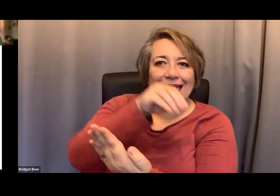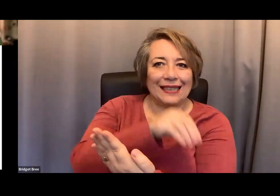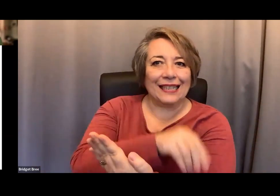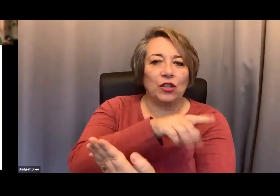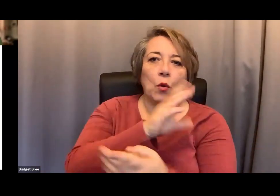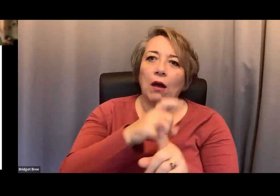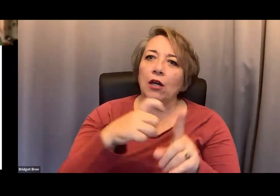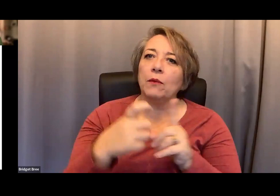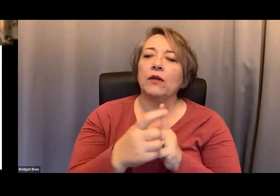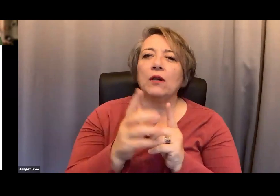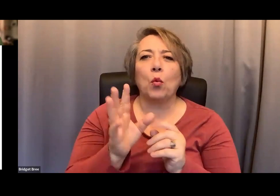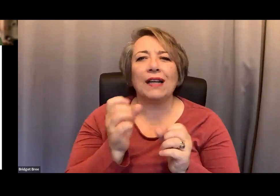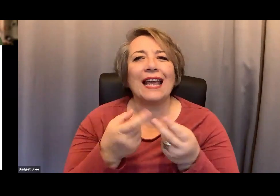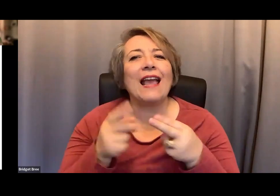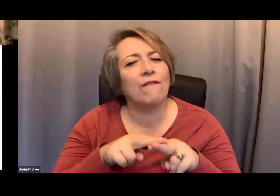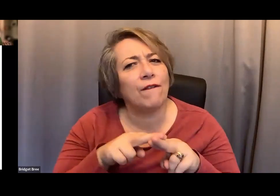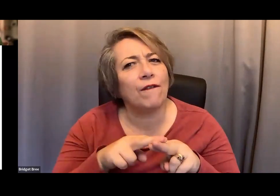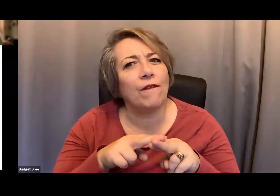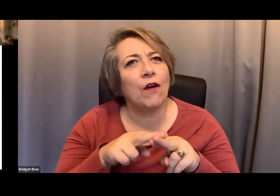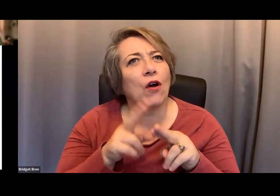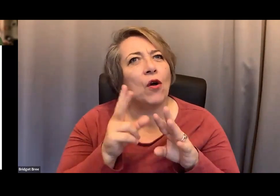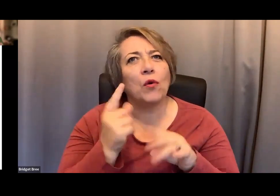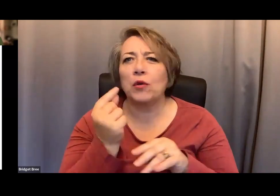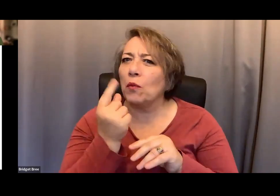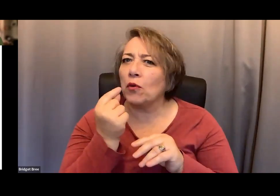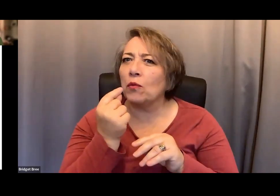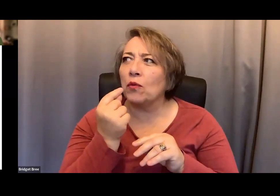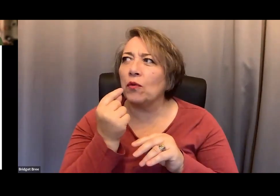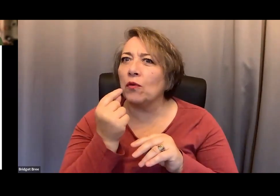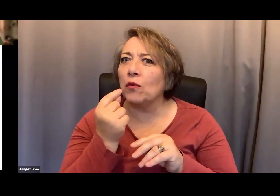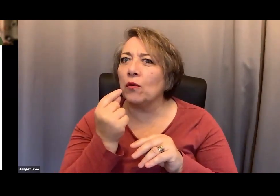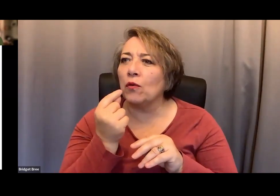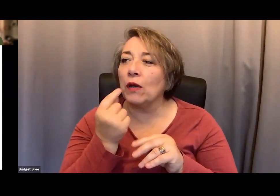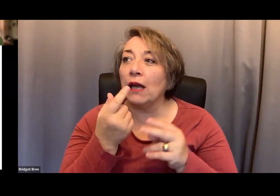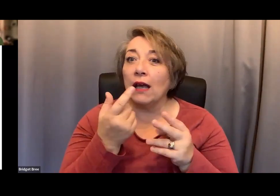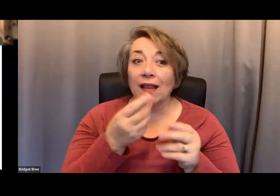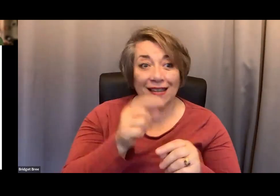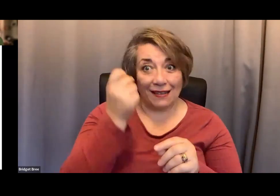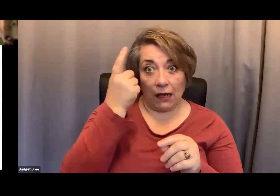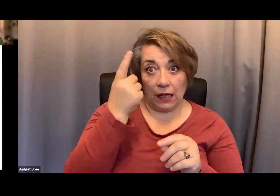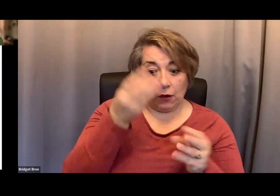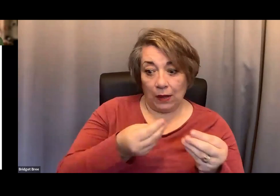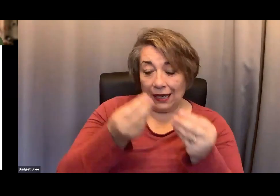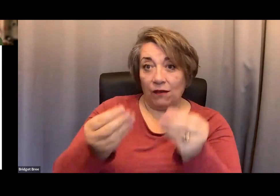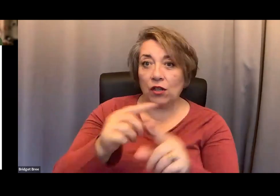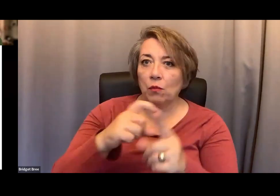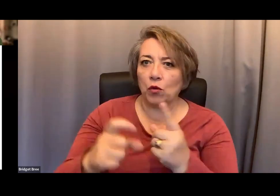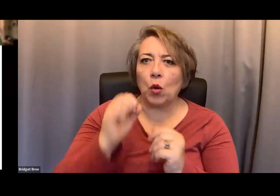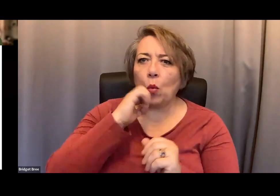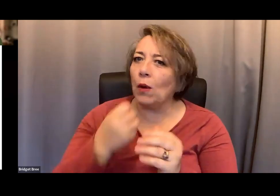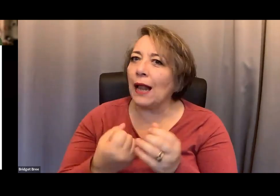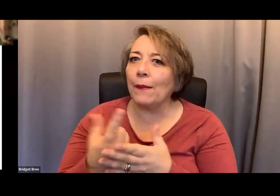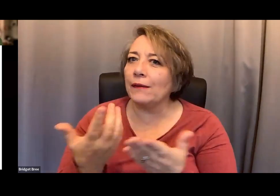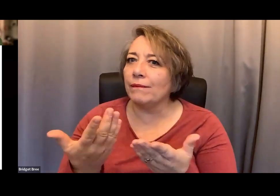of what could happen if we take these ideas and put them into the hands of the community. So